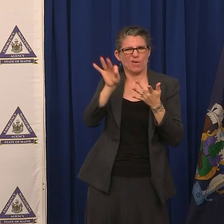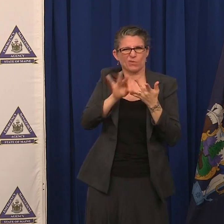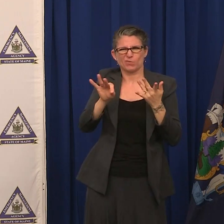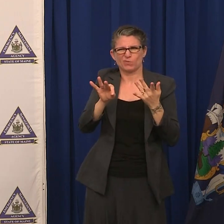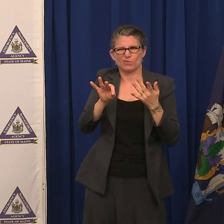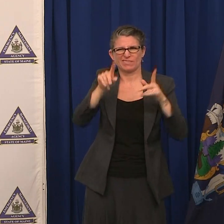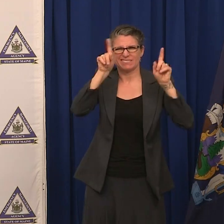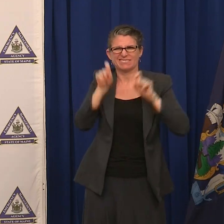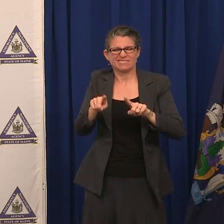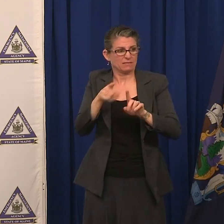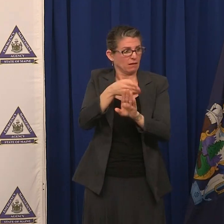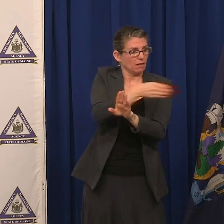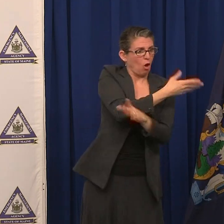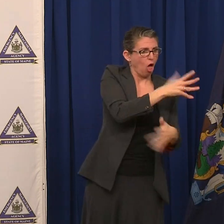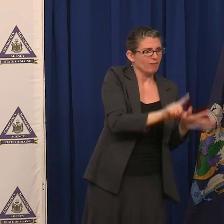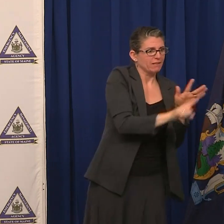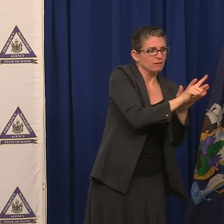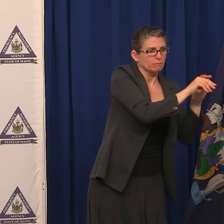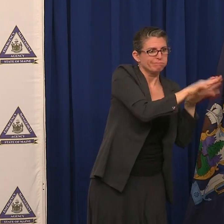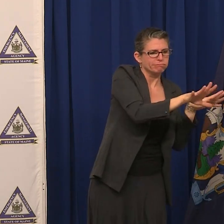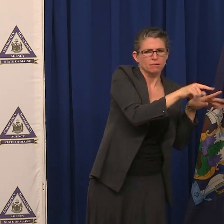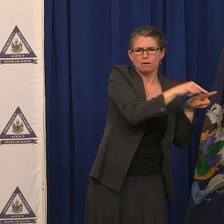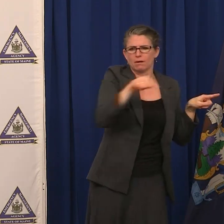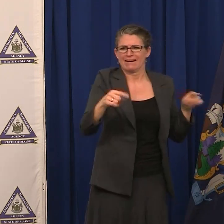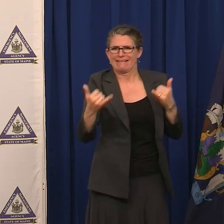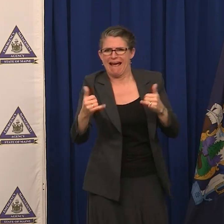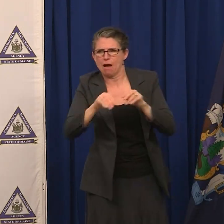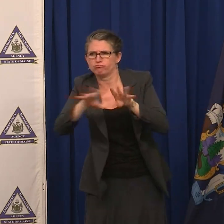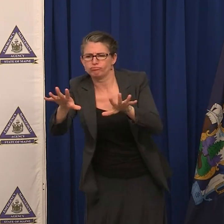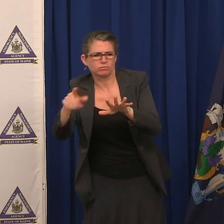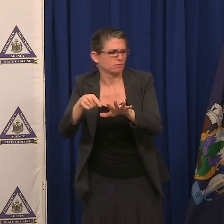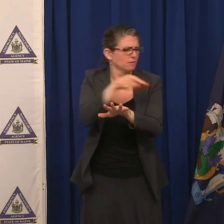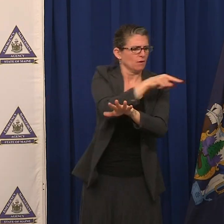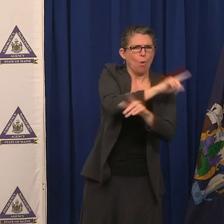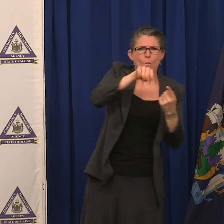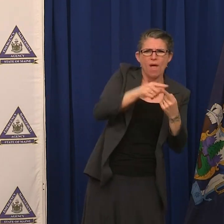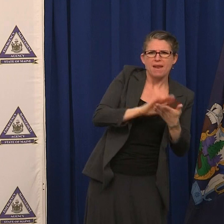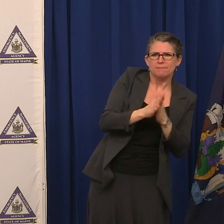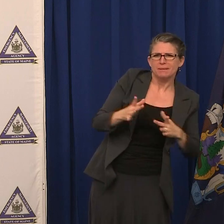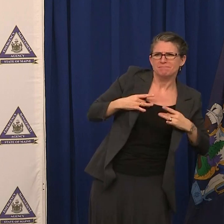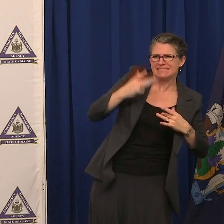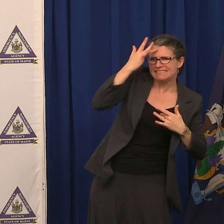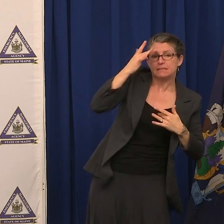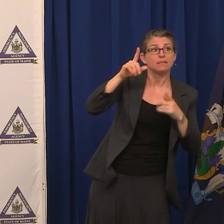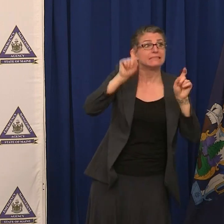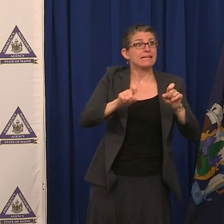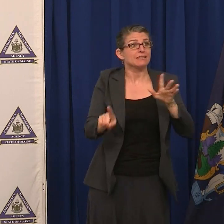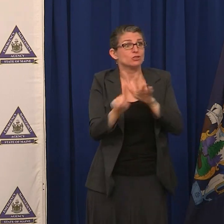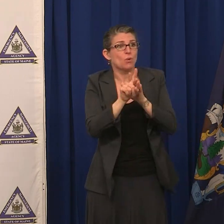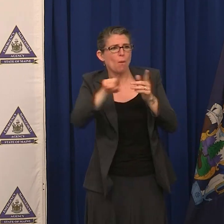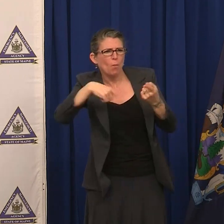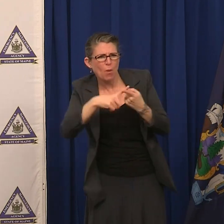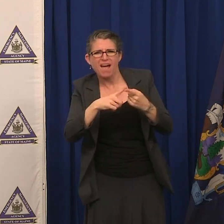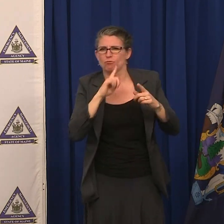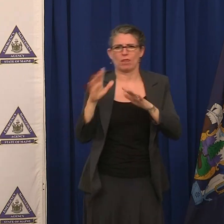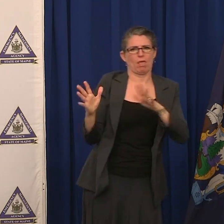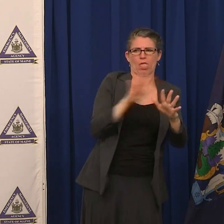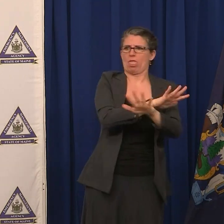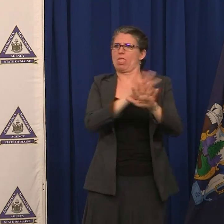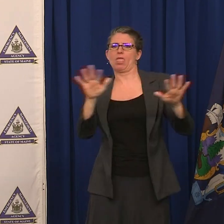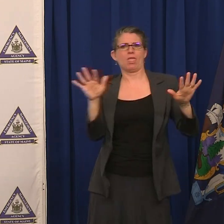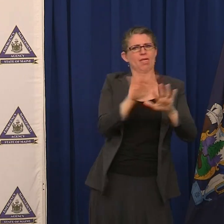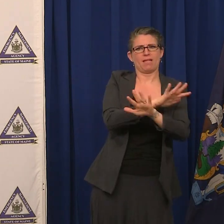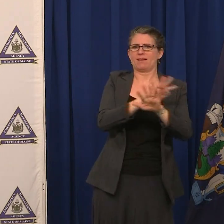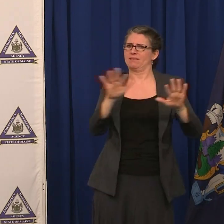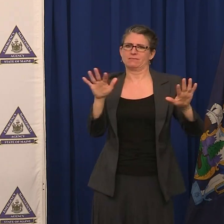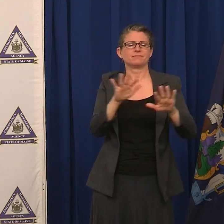foodborne, any type of outbreak. And in this situation, Don, it's likely a matter of both. We